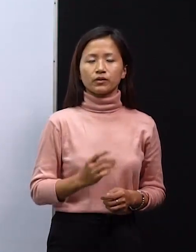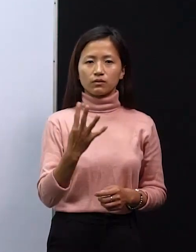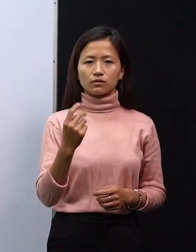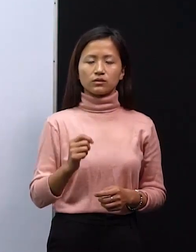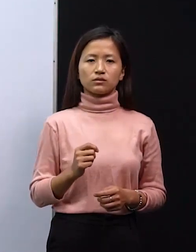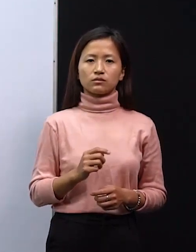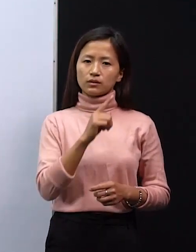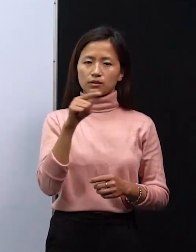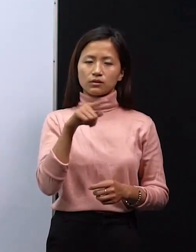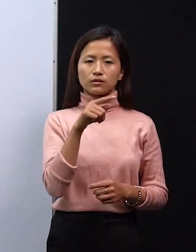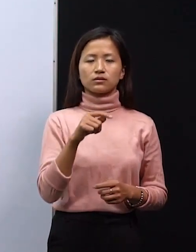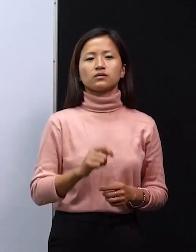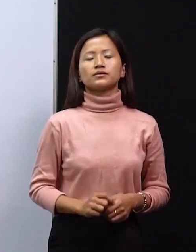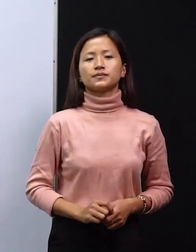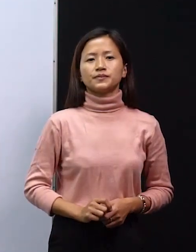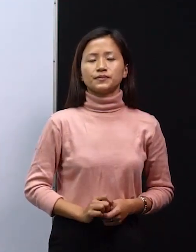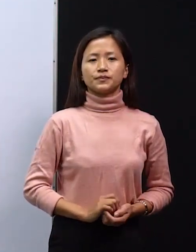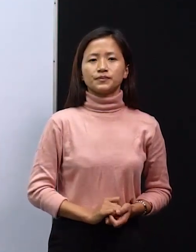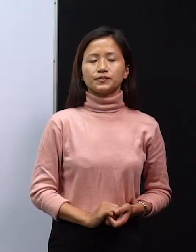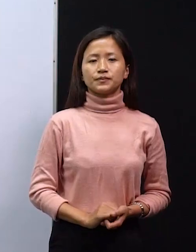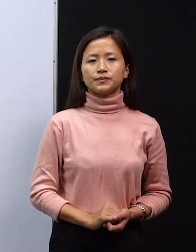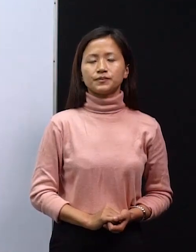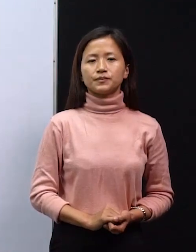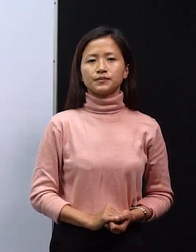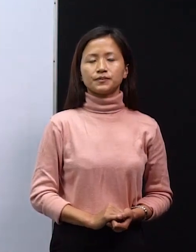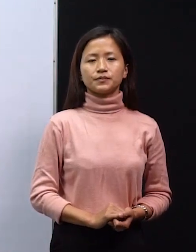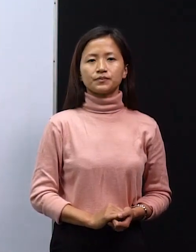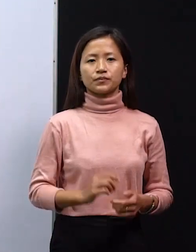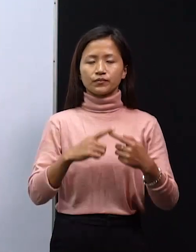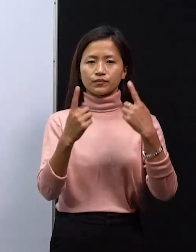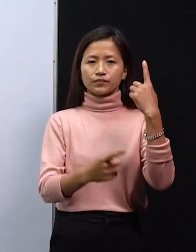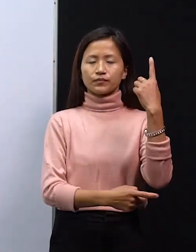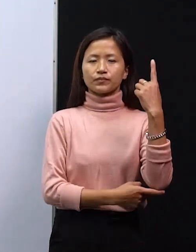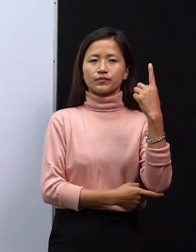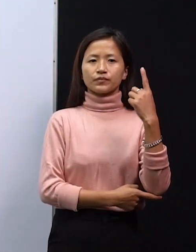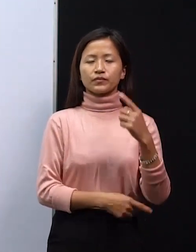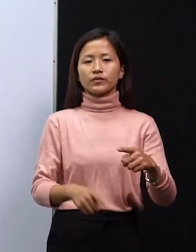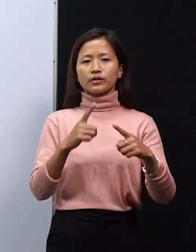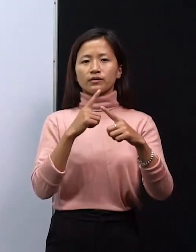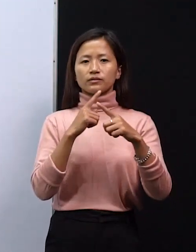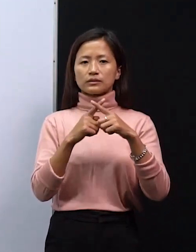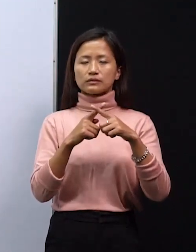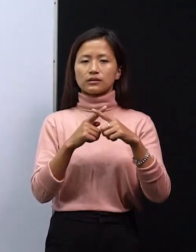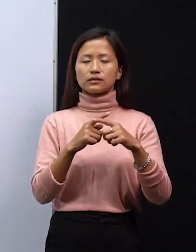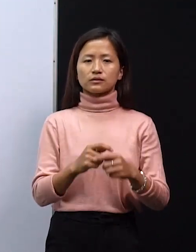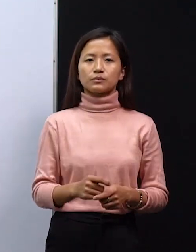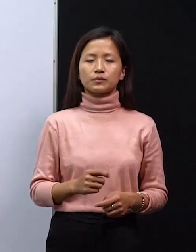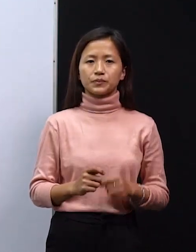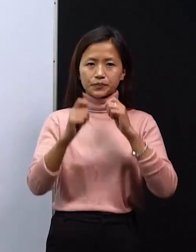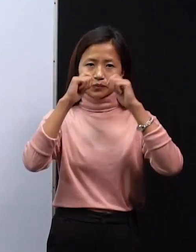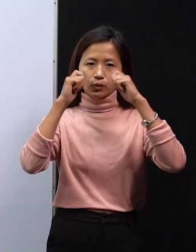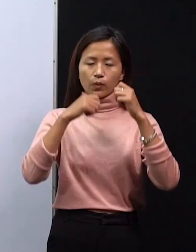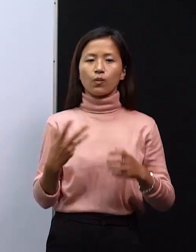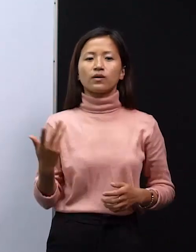calculate, simply cancel out like this, right? And the final answer will be this expression, whatever is left.